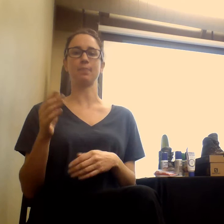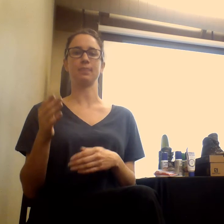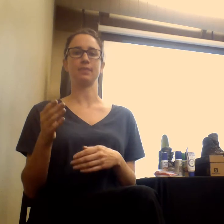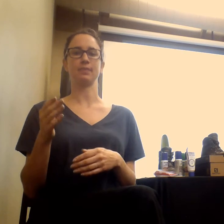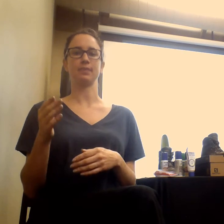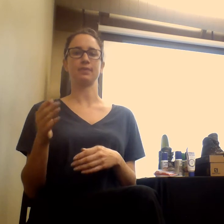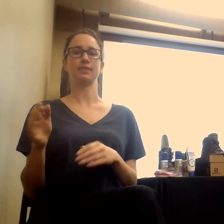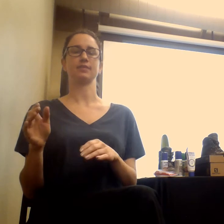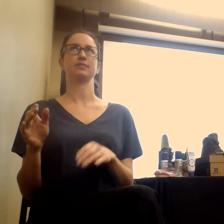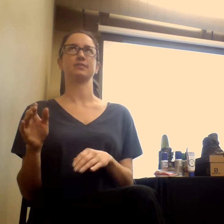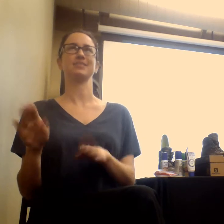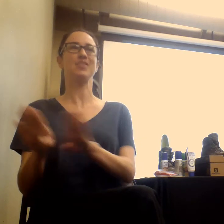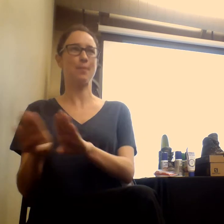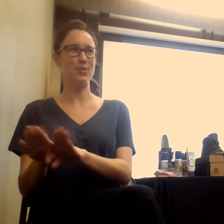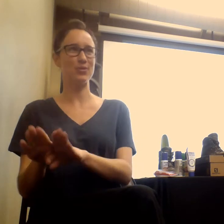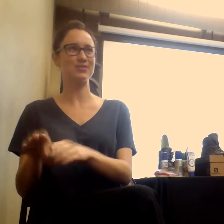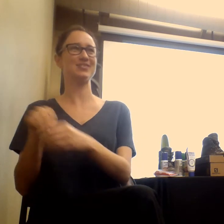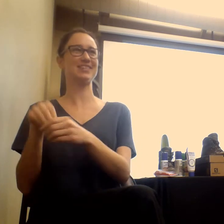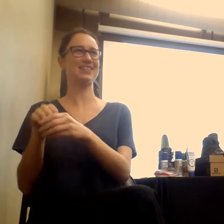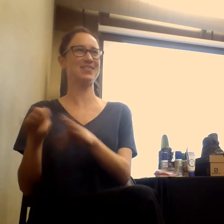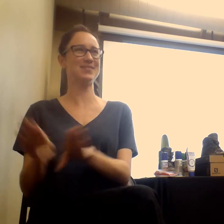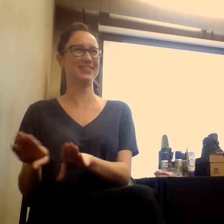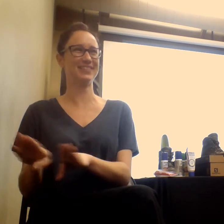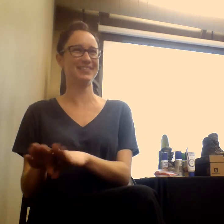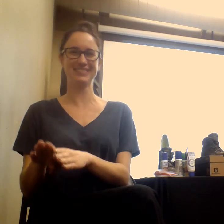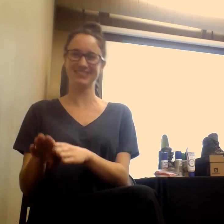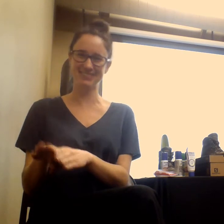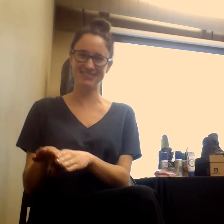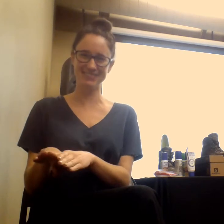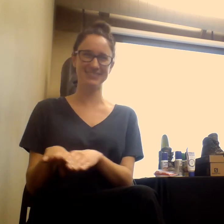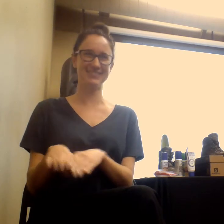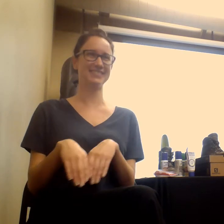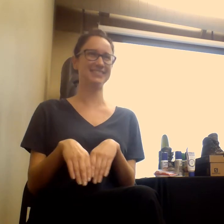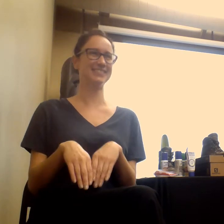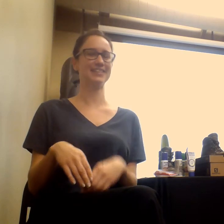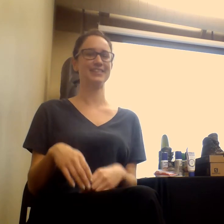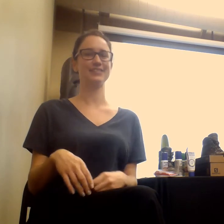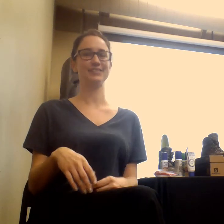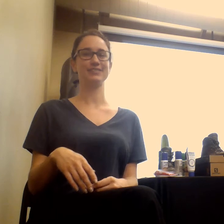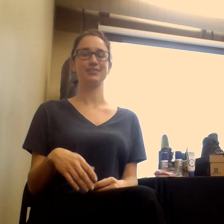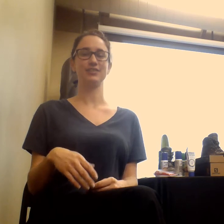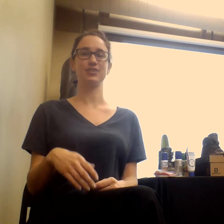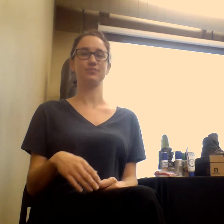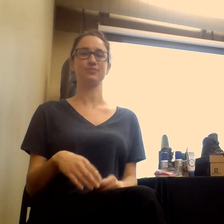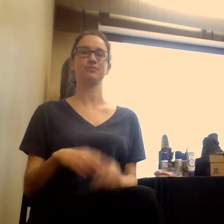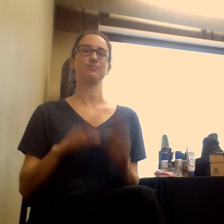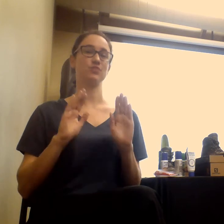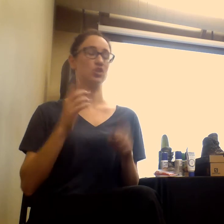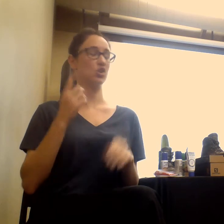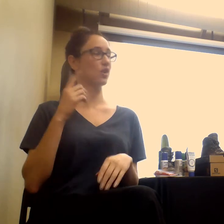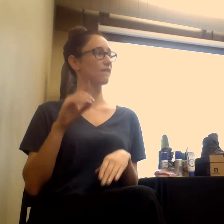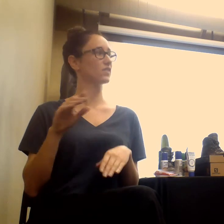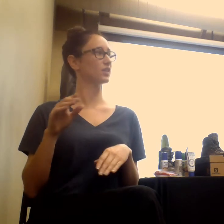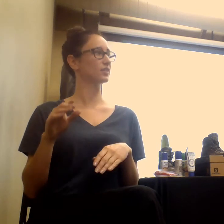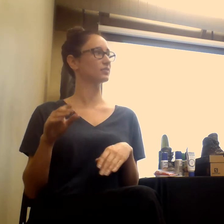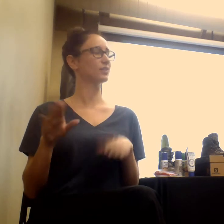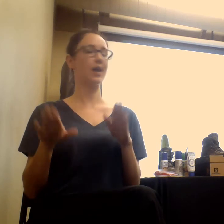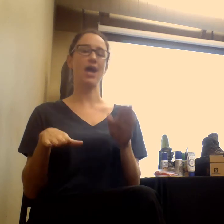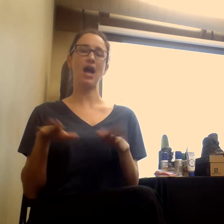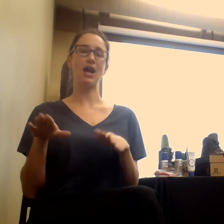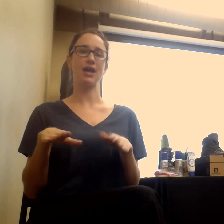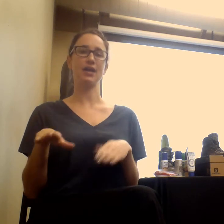it in this one right here. This would be great for hiking or trail running, maybe something like